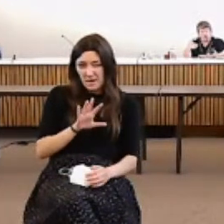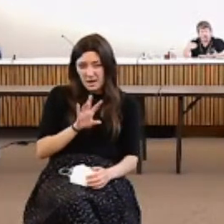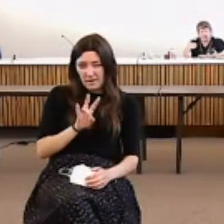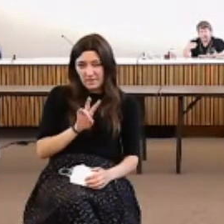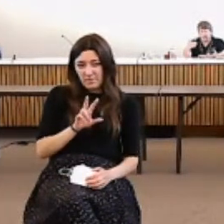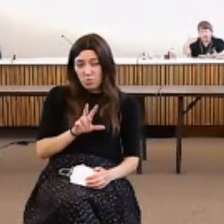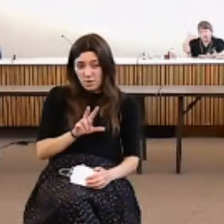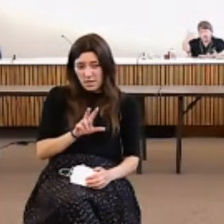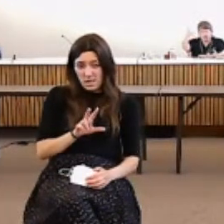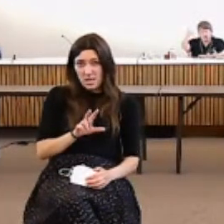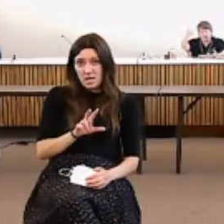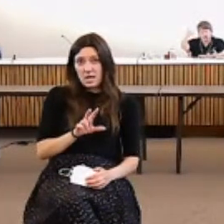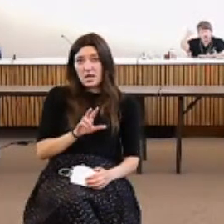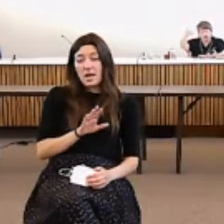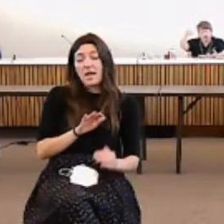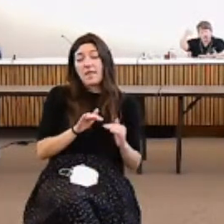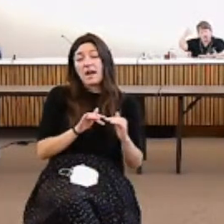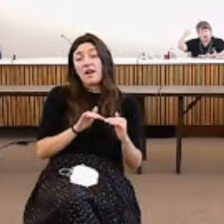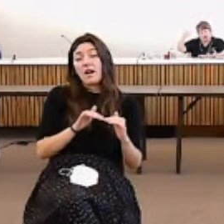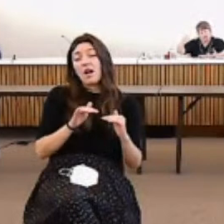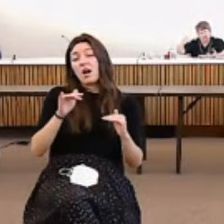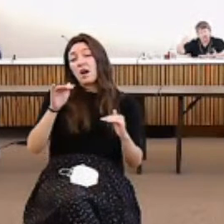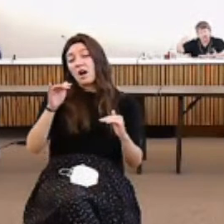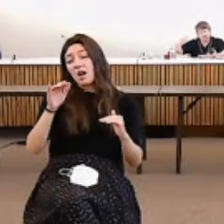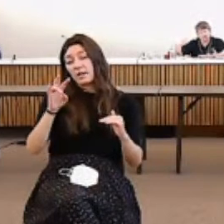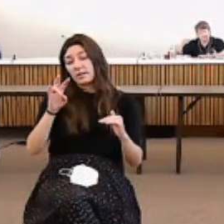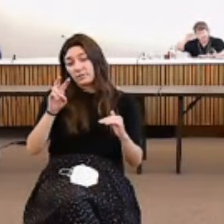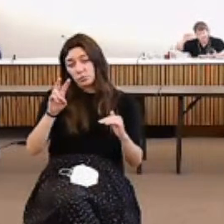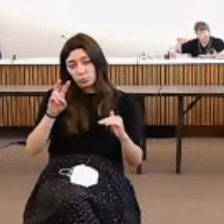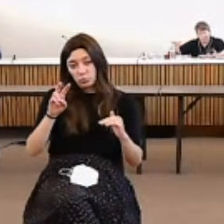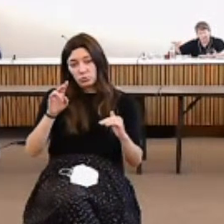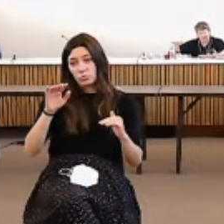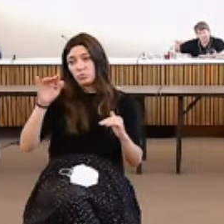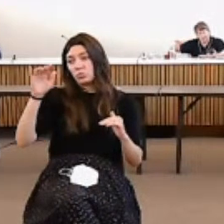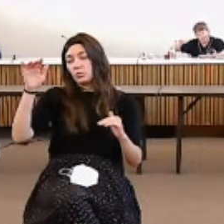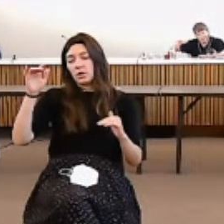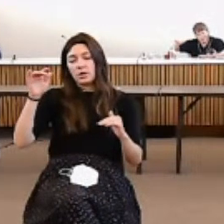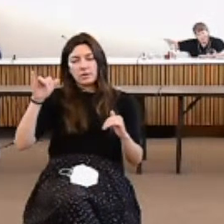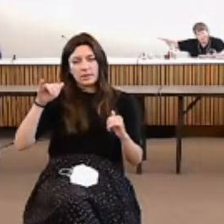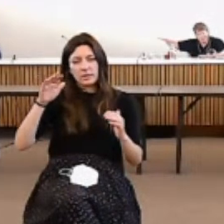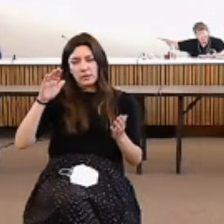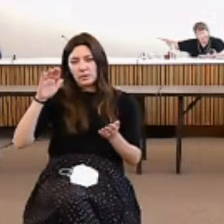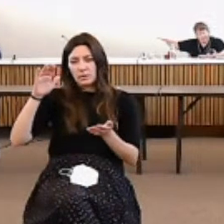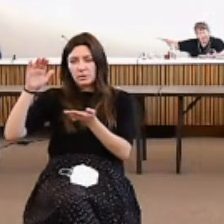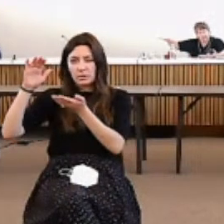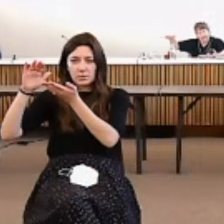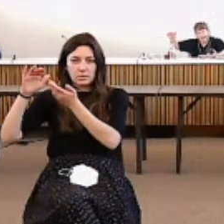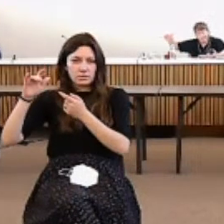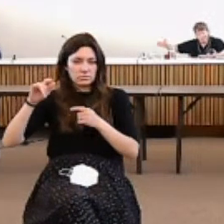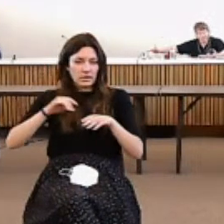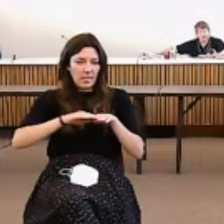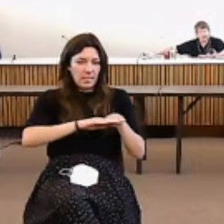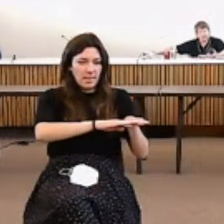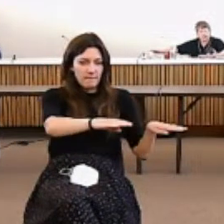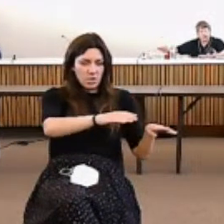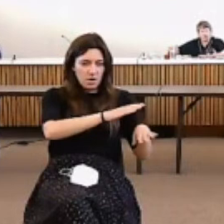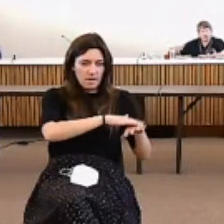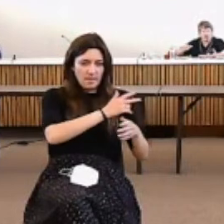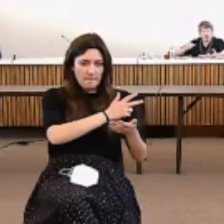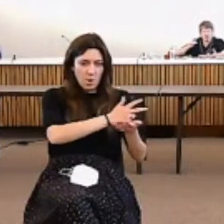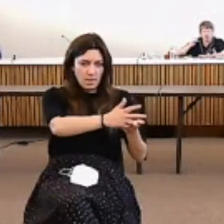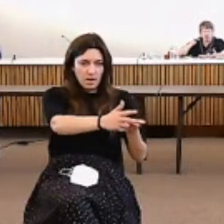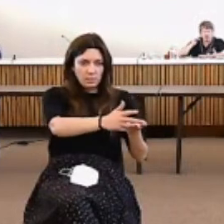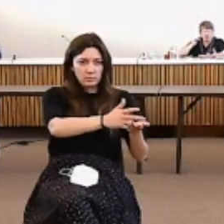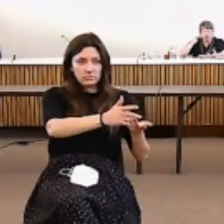573. And then if you look from there, it drops to 72. And I mean, it tails off a little bit, levels out for the parking lot, drops off after